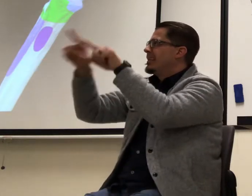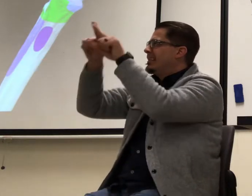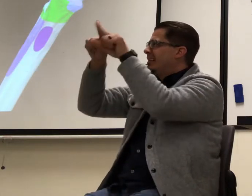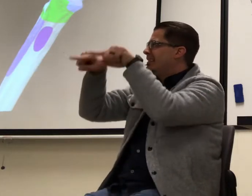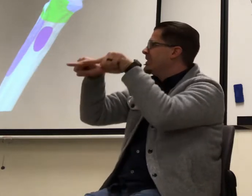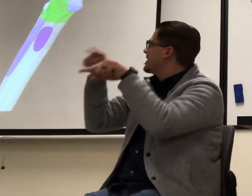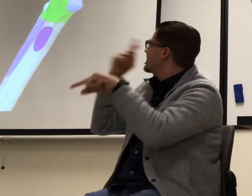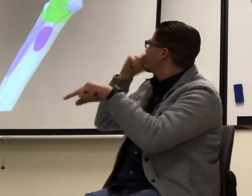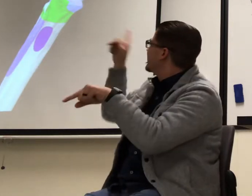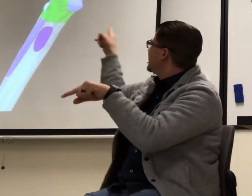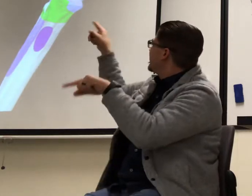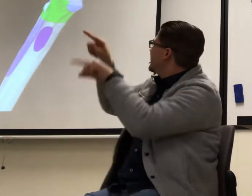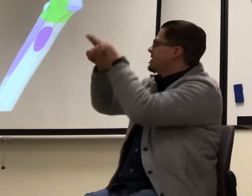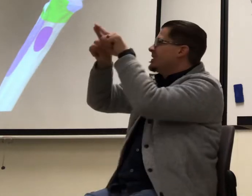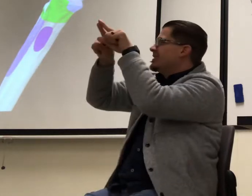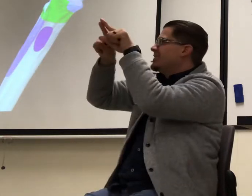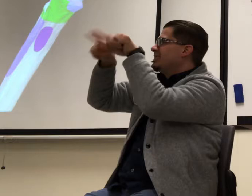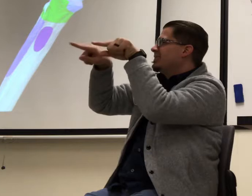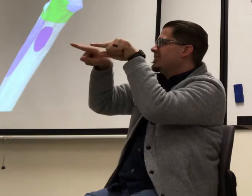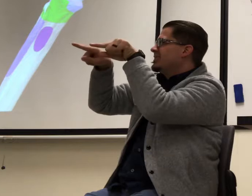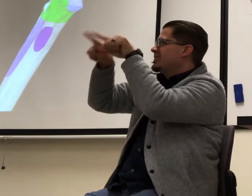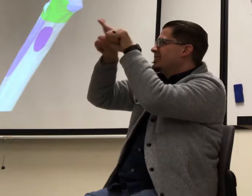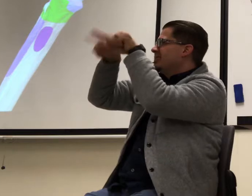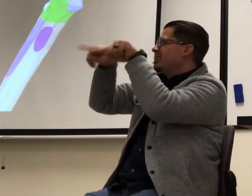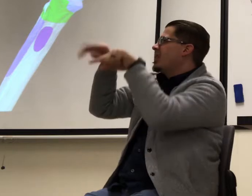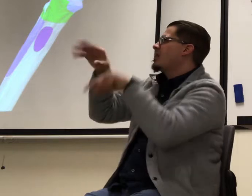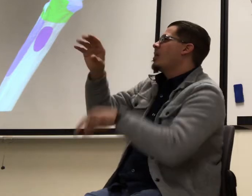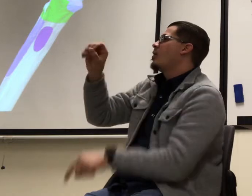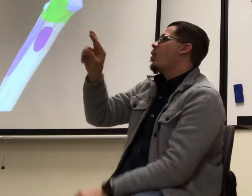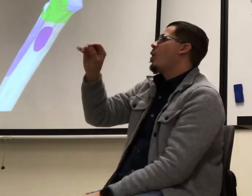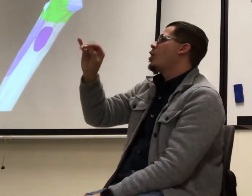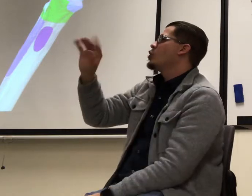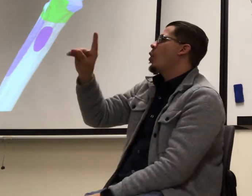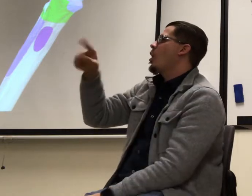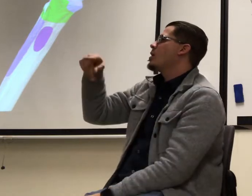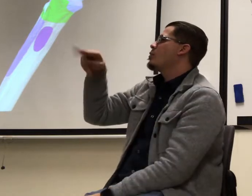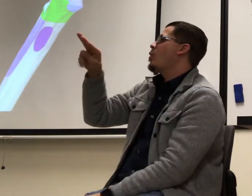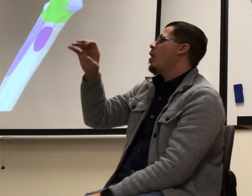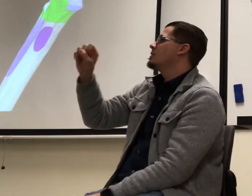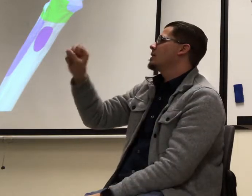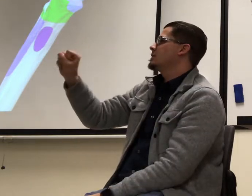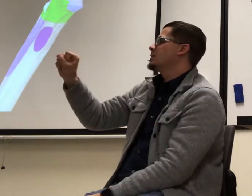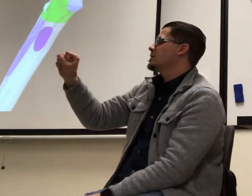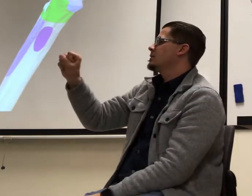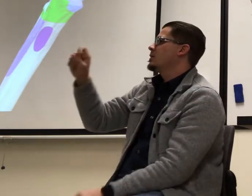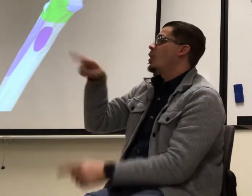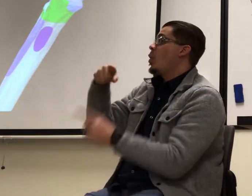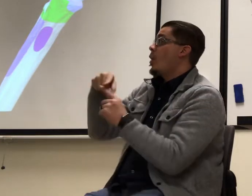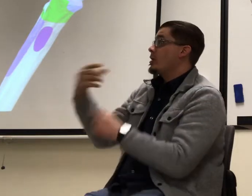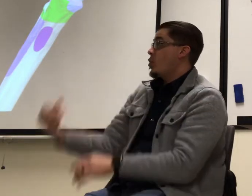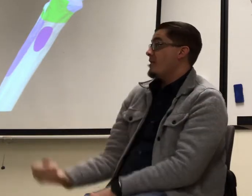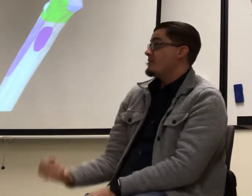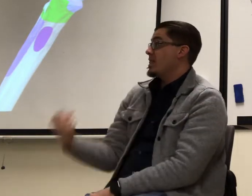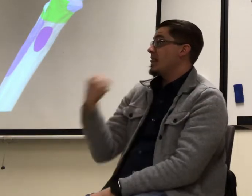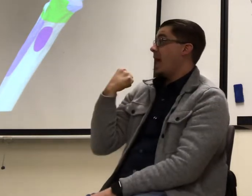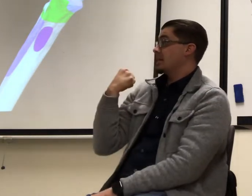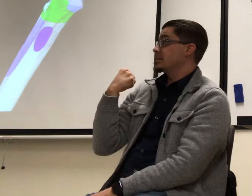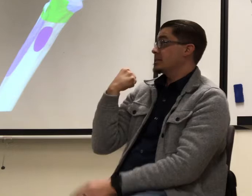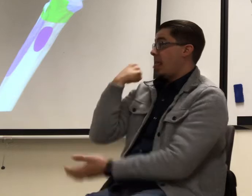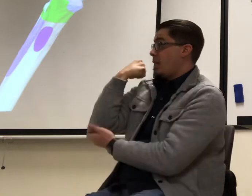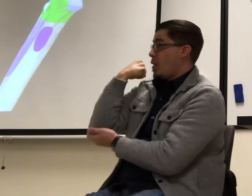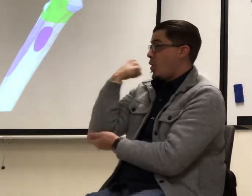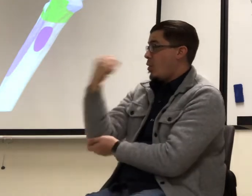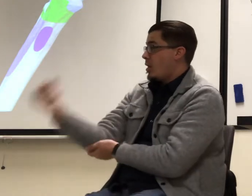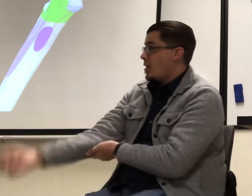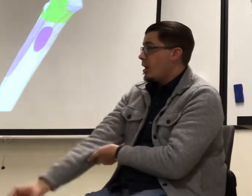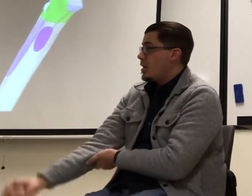coronoid process is, well, what I had said in the last lecture is when you flex the elbow,